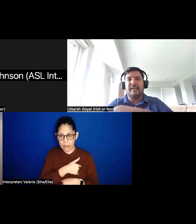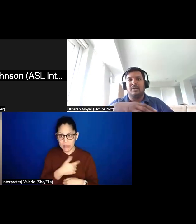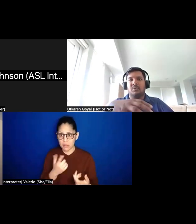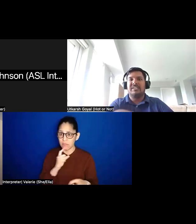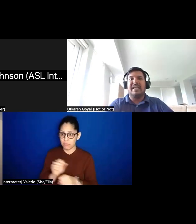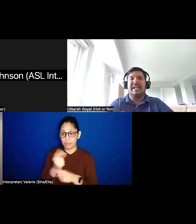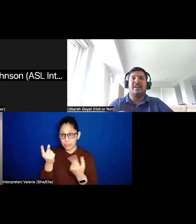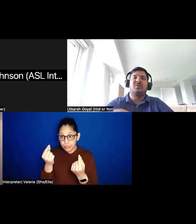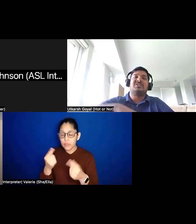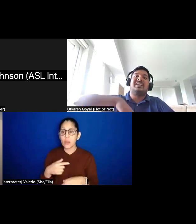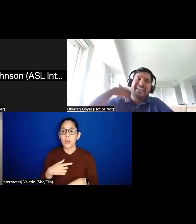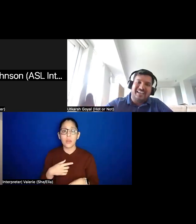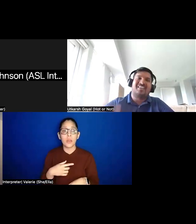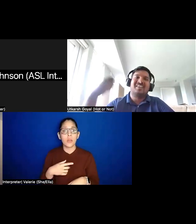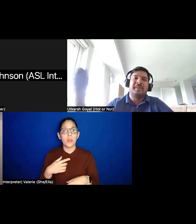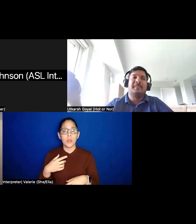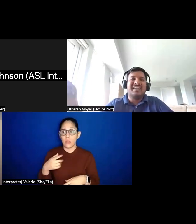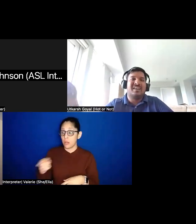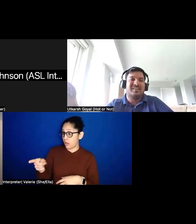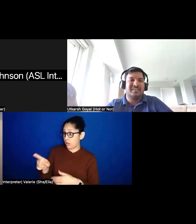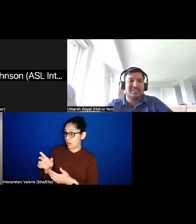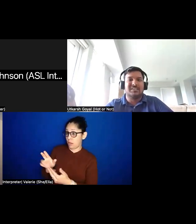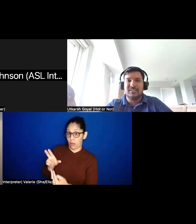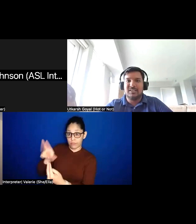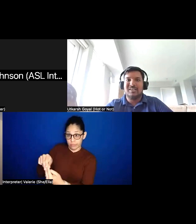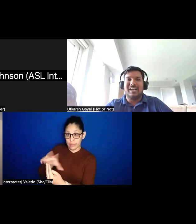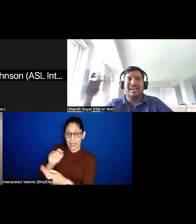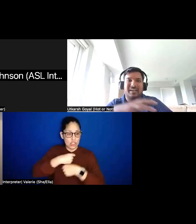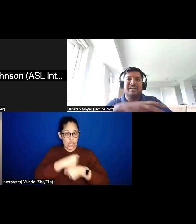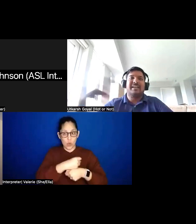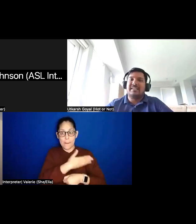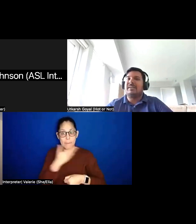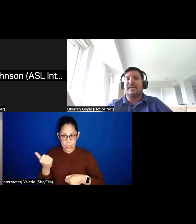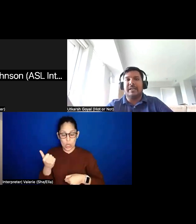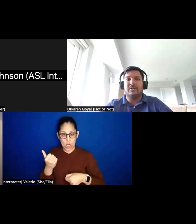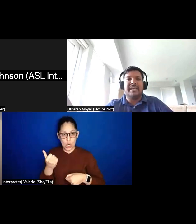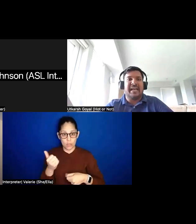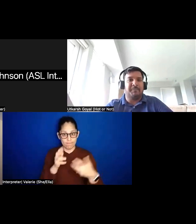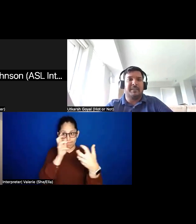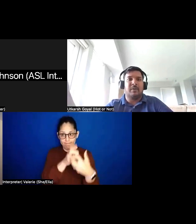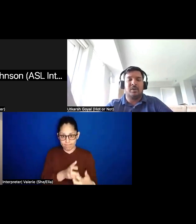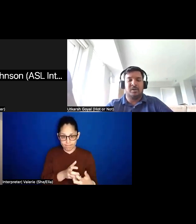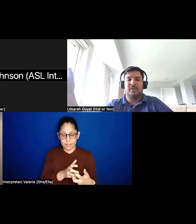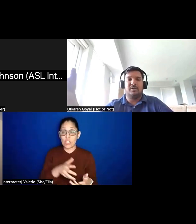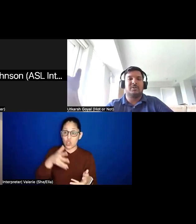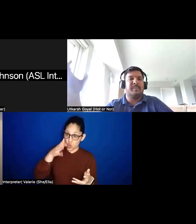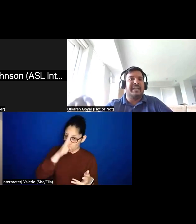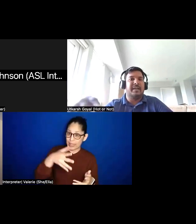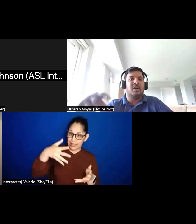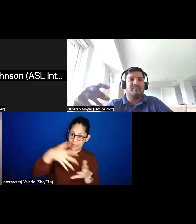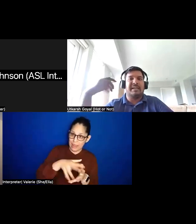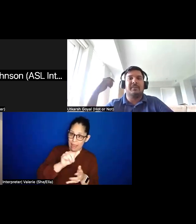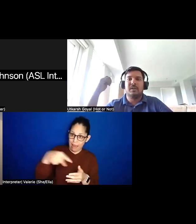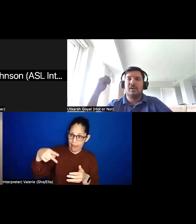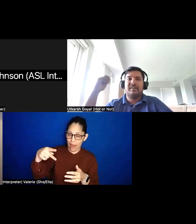simply take use the AI to generate better engines and integrate them directly into the app without